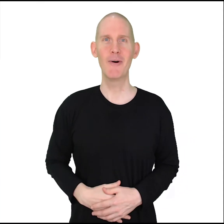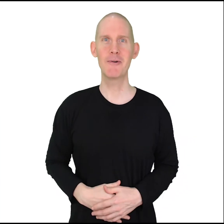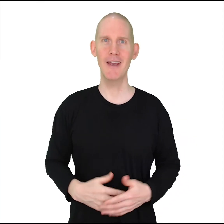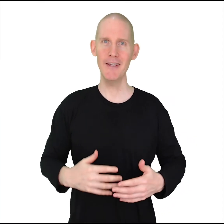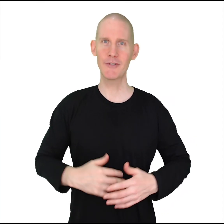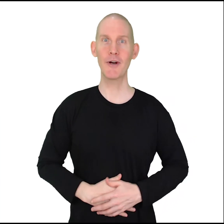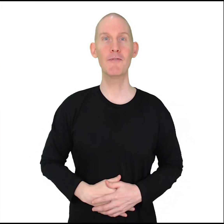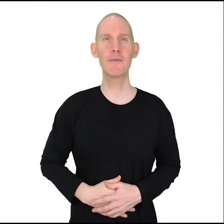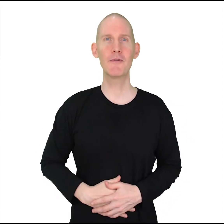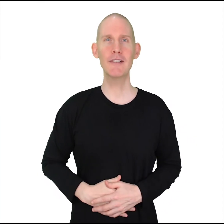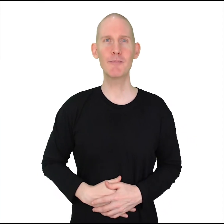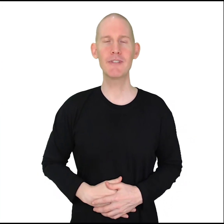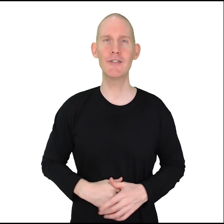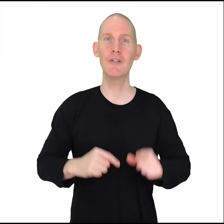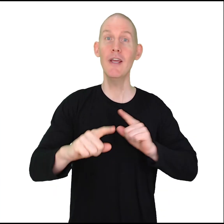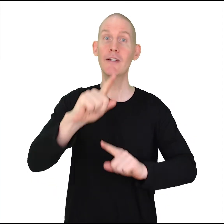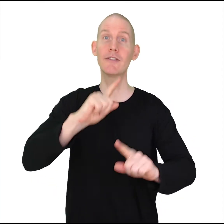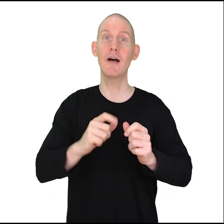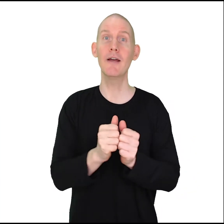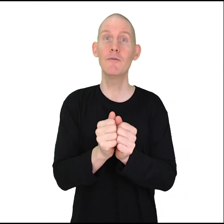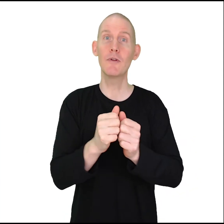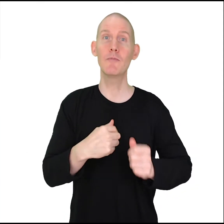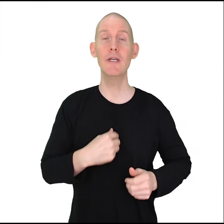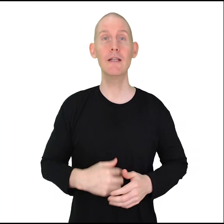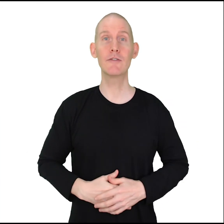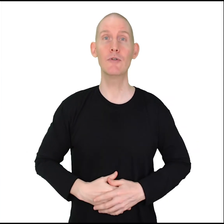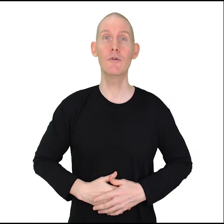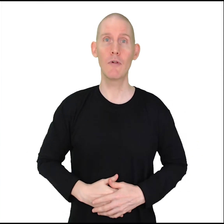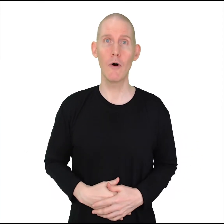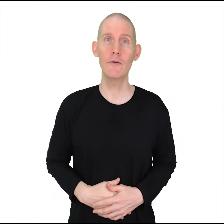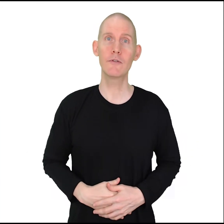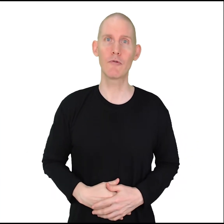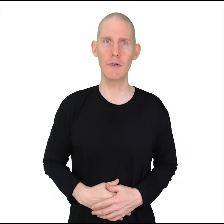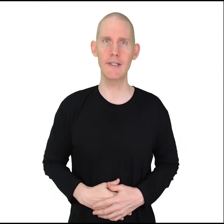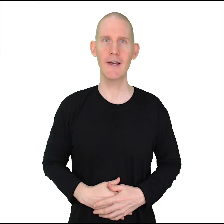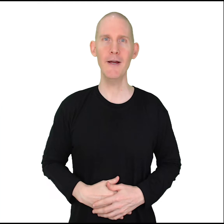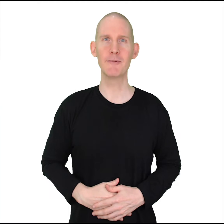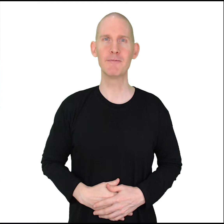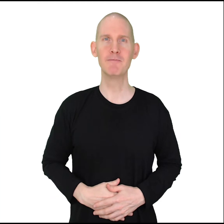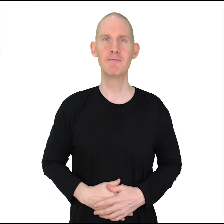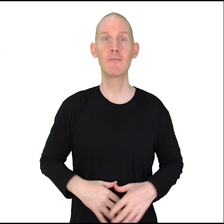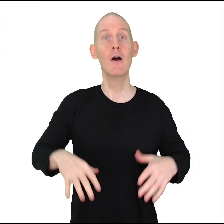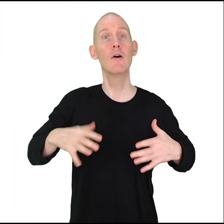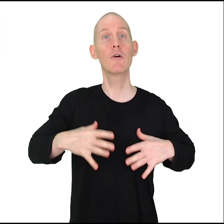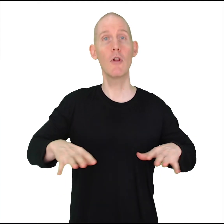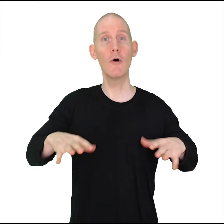Okay, starting from the rest position, sign with me. Let's do clothes 3 times. Clothes.